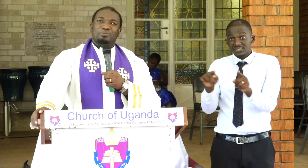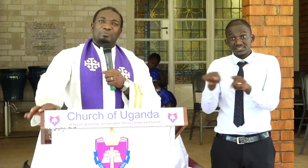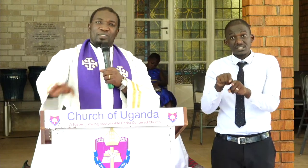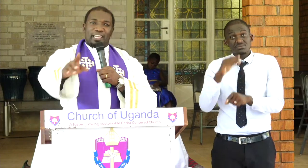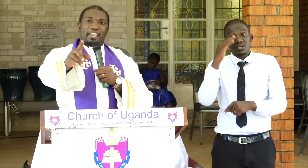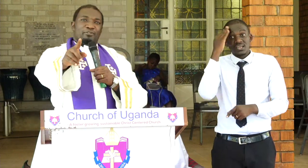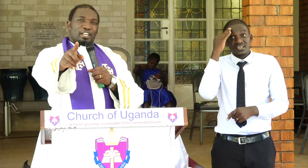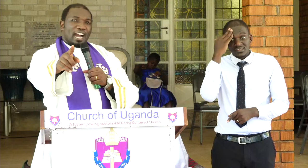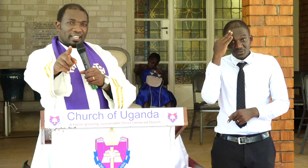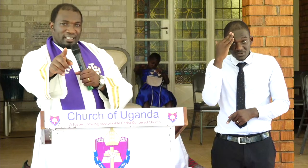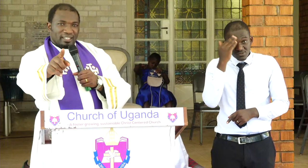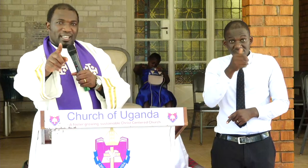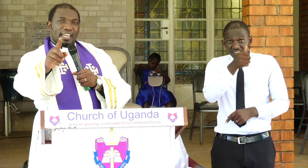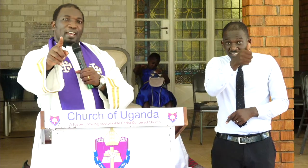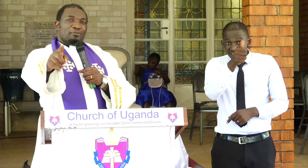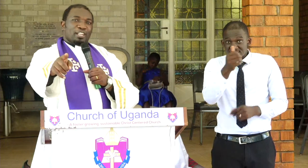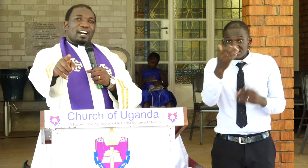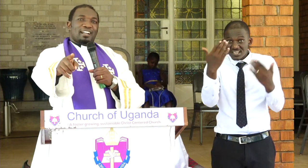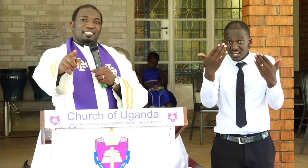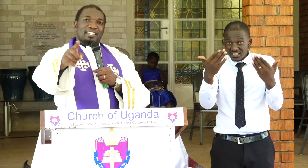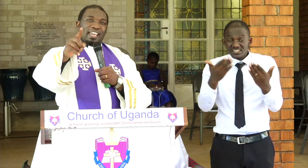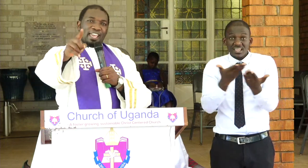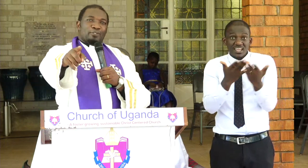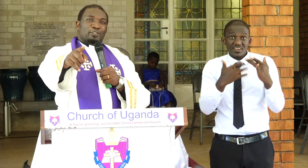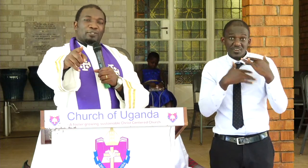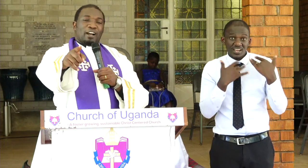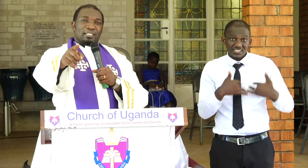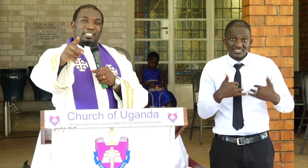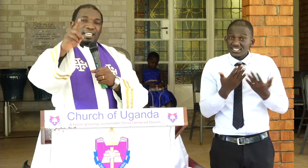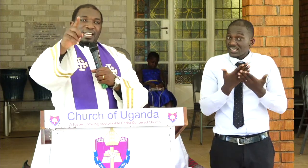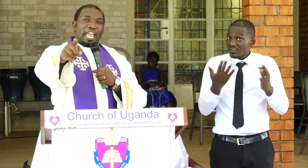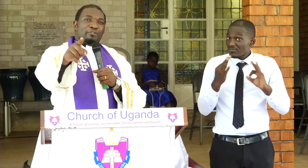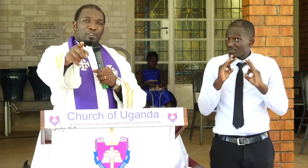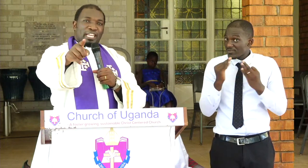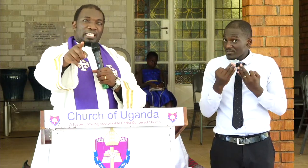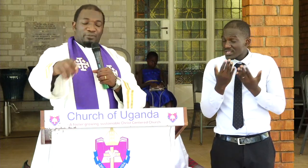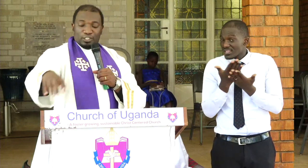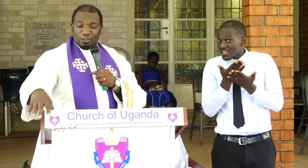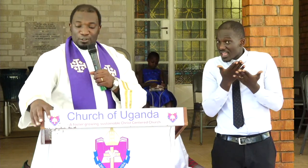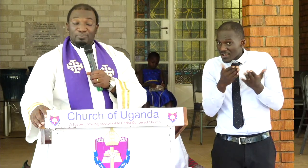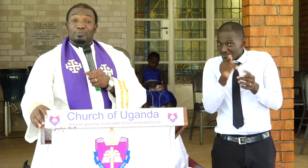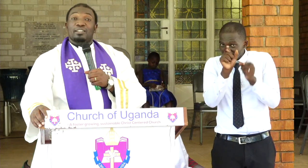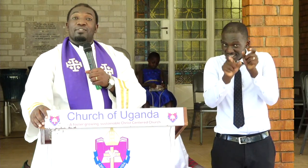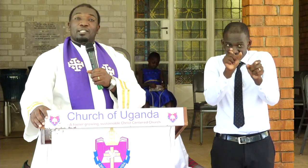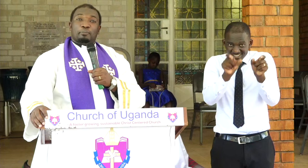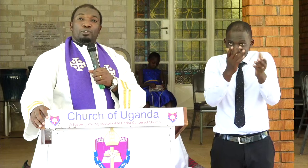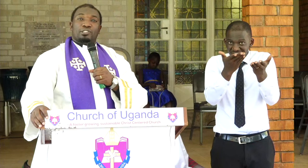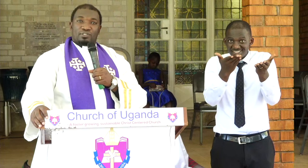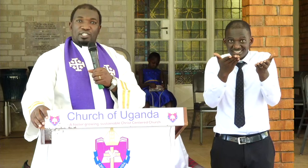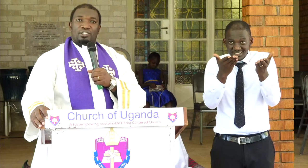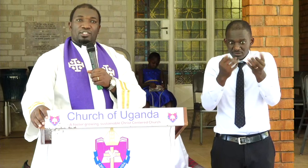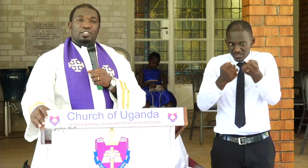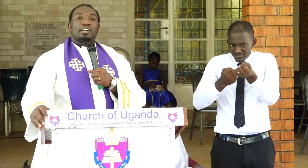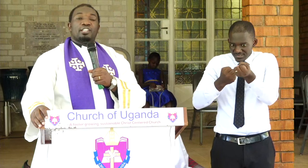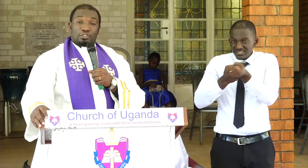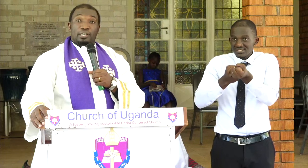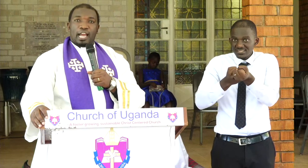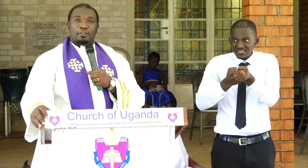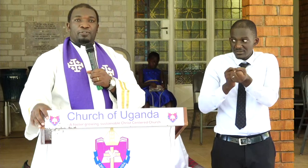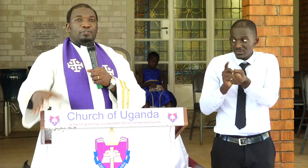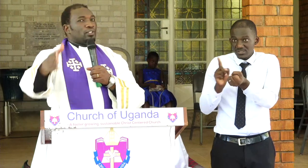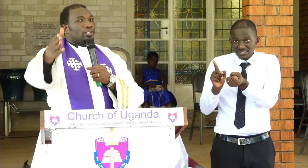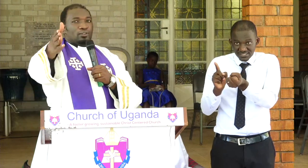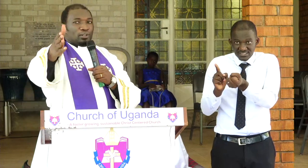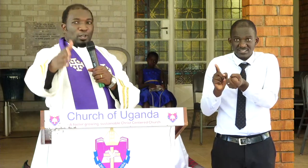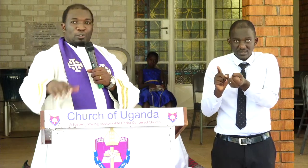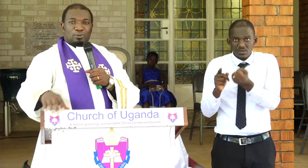know every hand, every heart, every family, every individual that puts this to